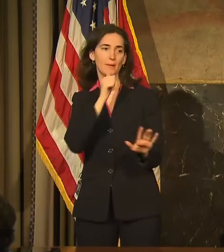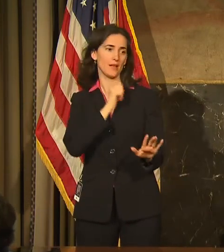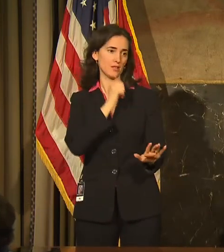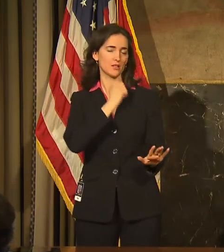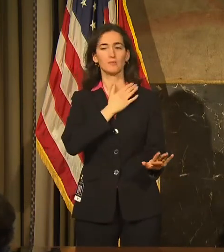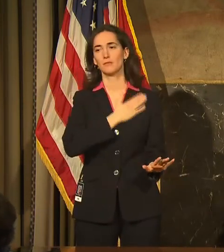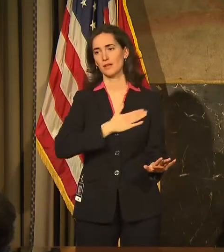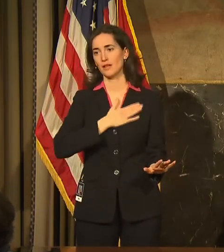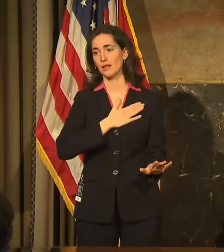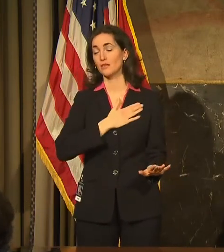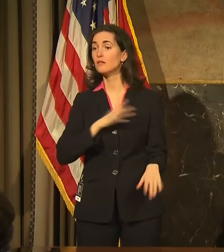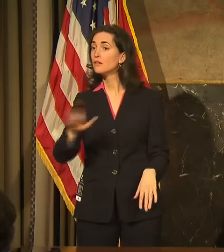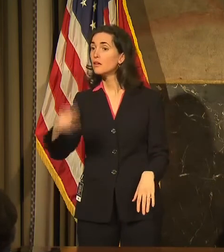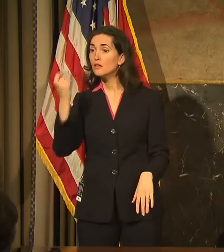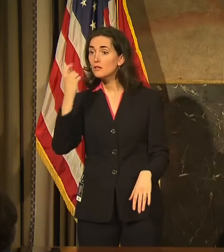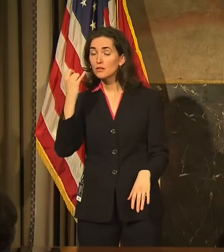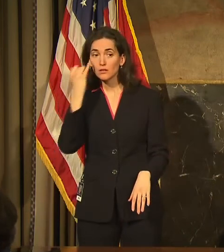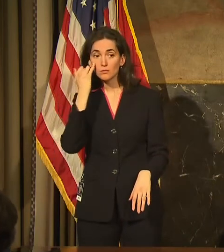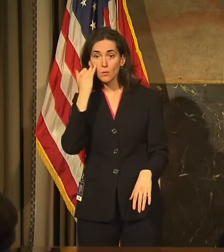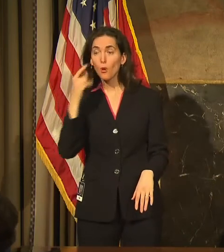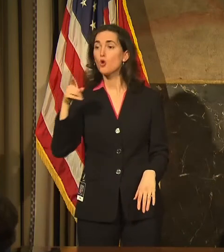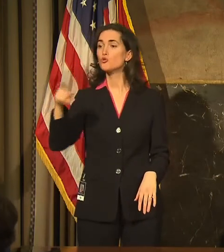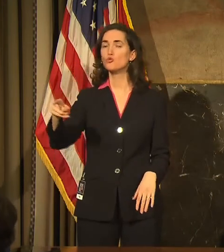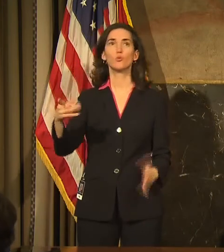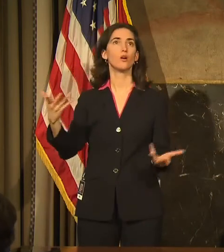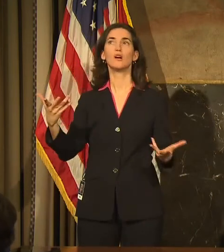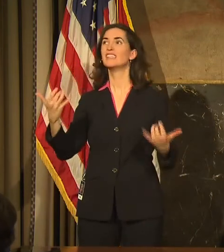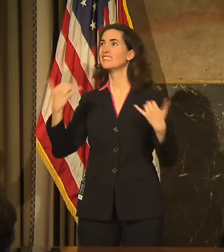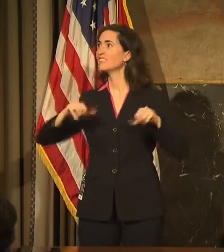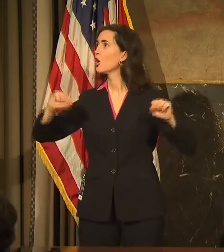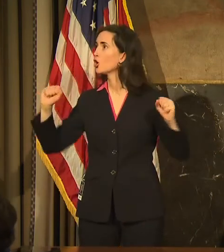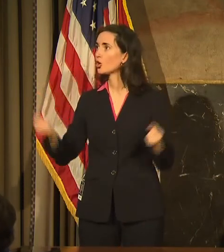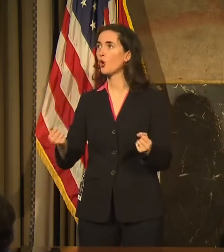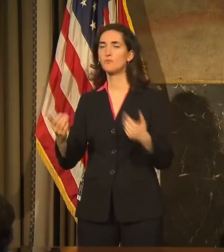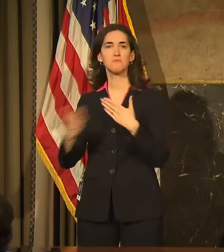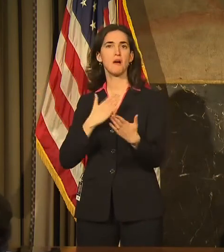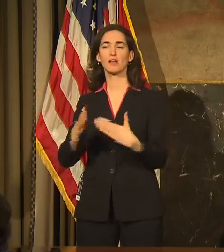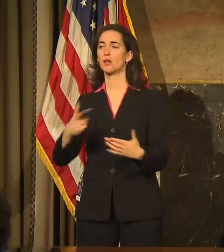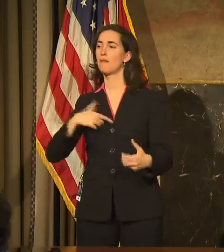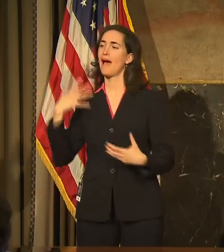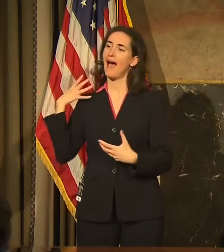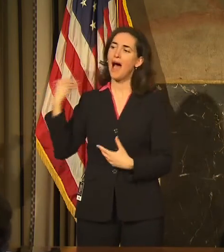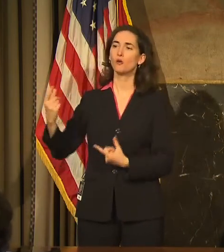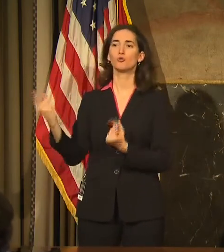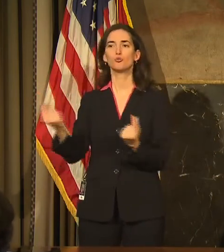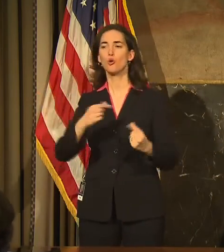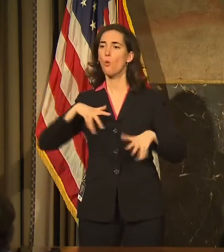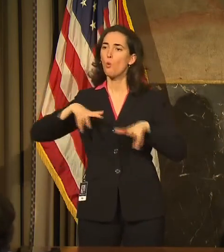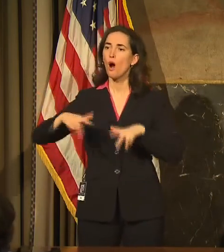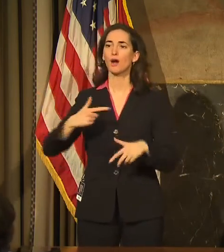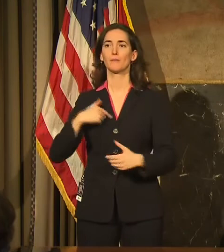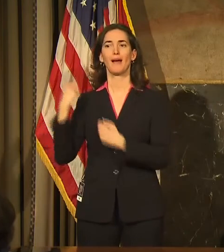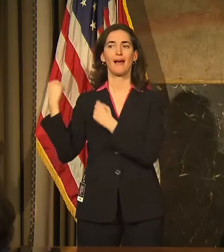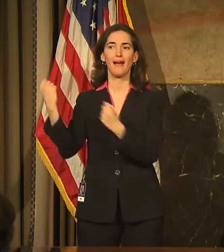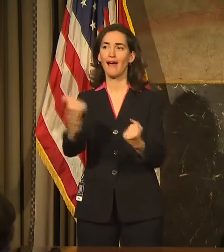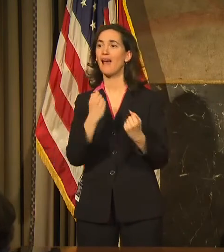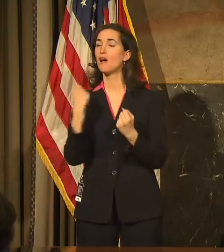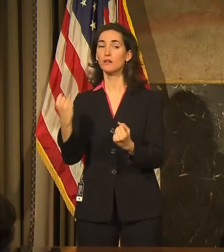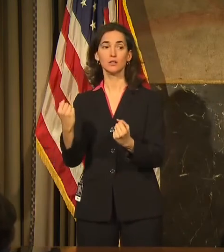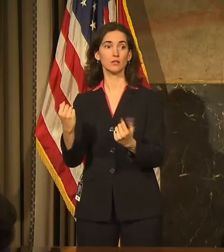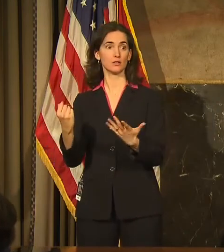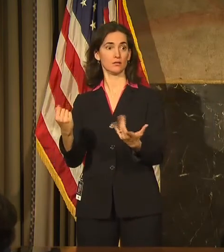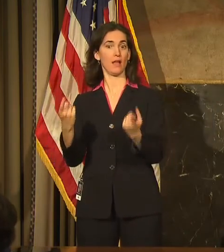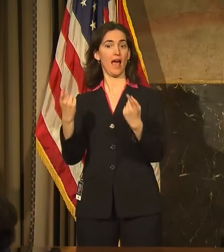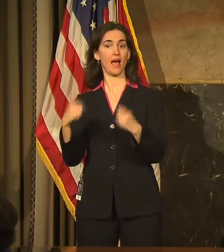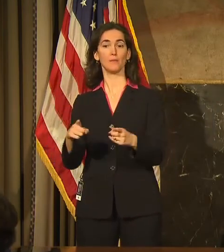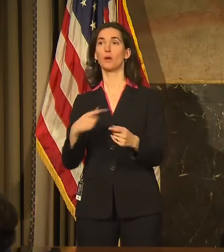understand that if you're out there too early and you put yourself in harm's way, then the first responder is being needlessly put in harm's